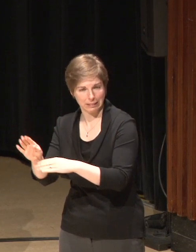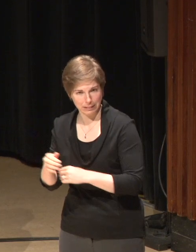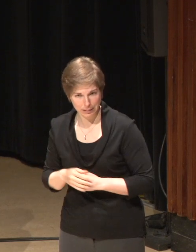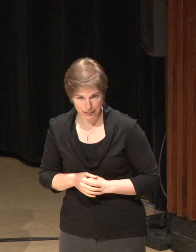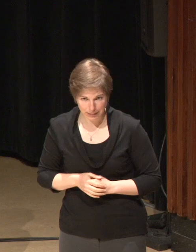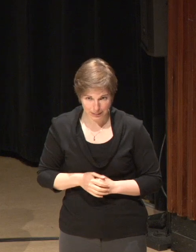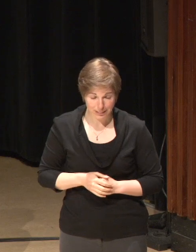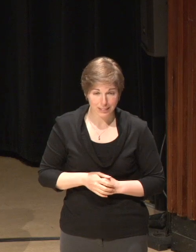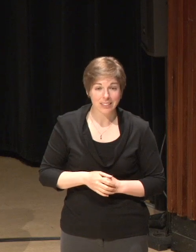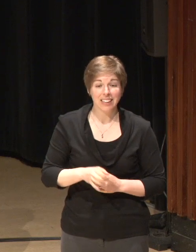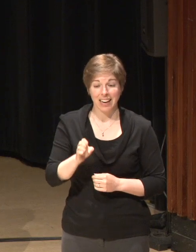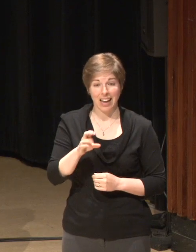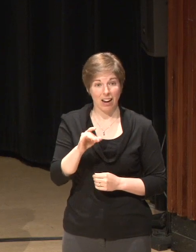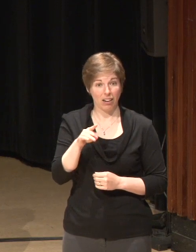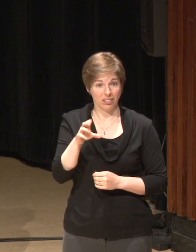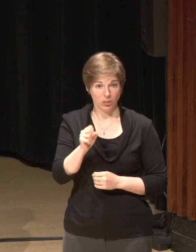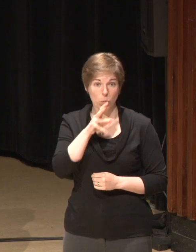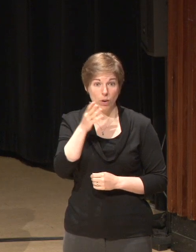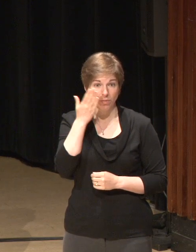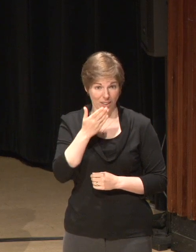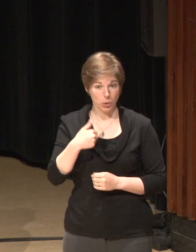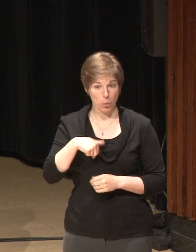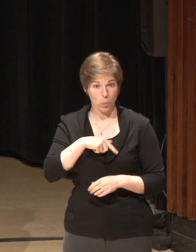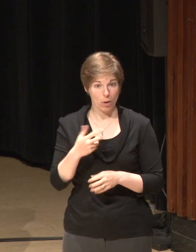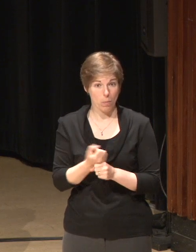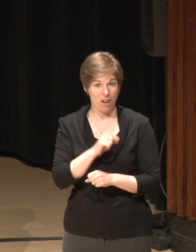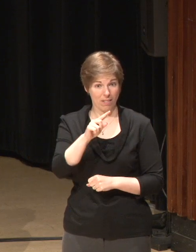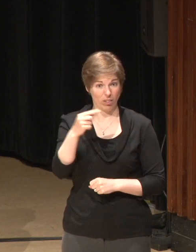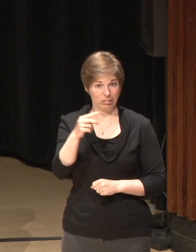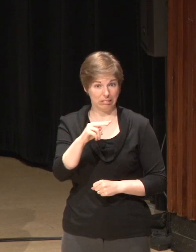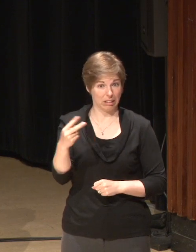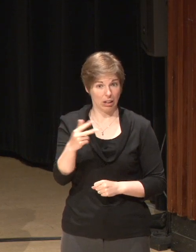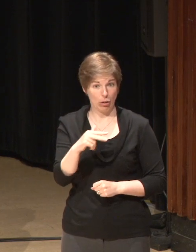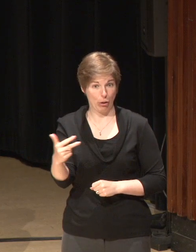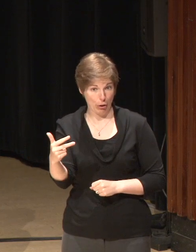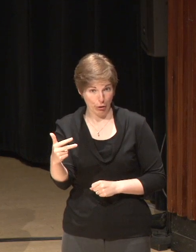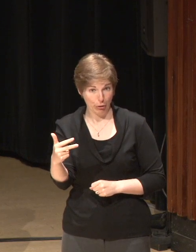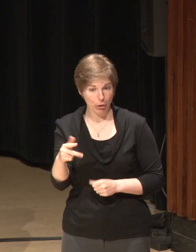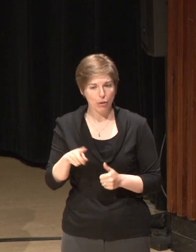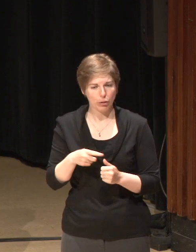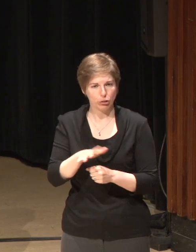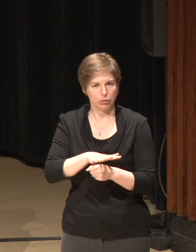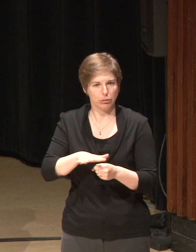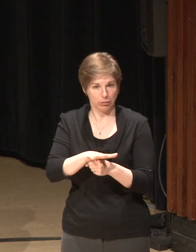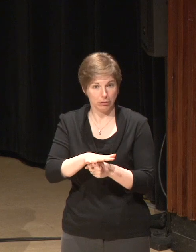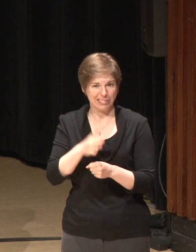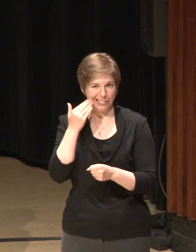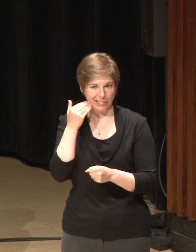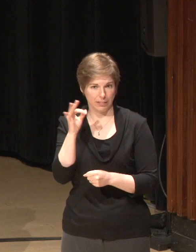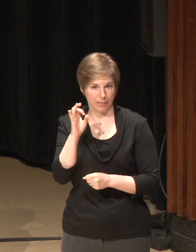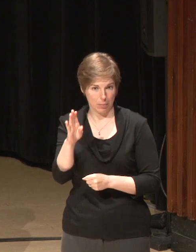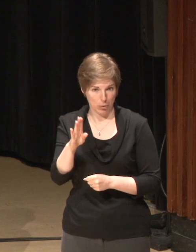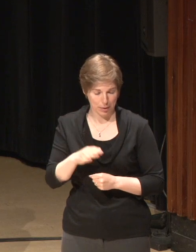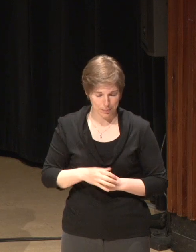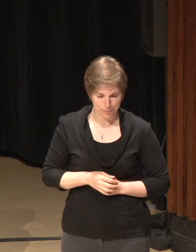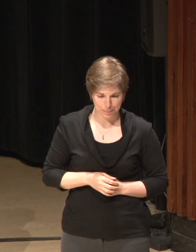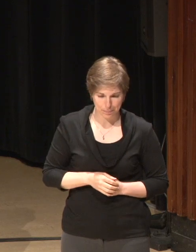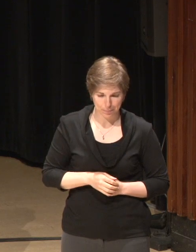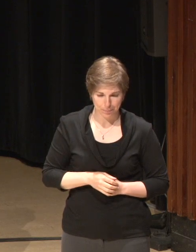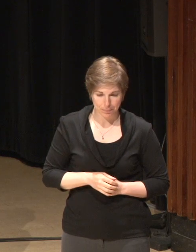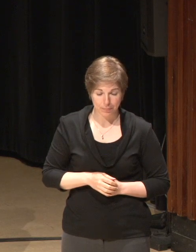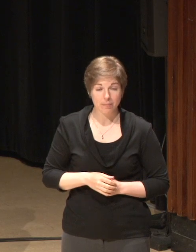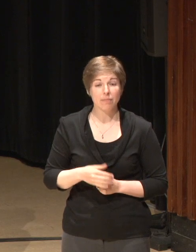to win first, second, and third prizes at their first regional competition in February. This